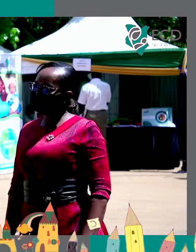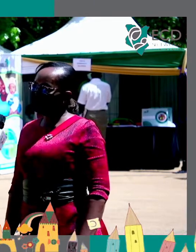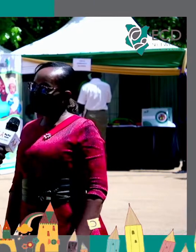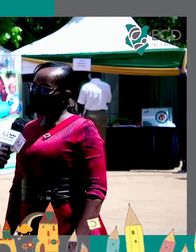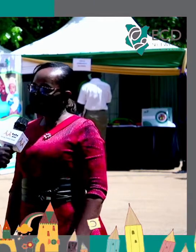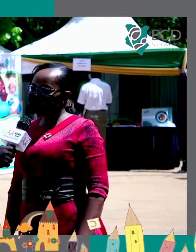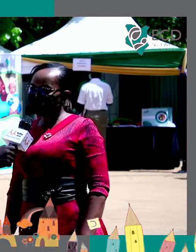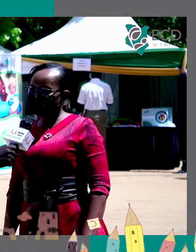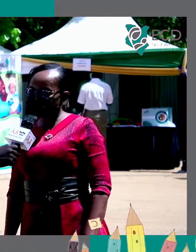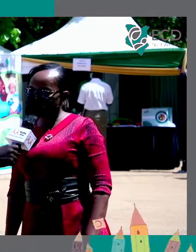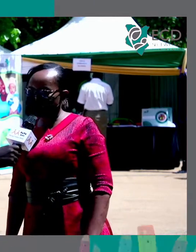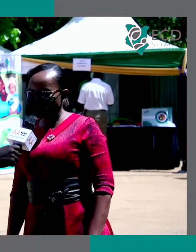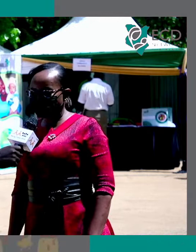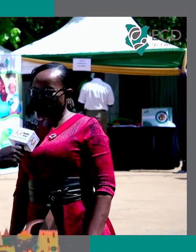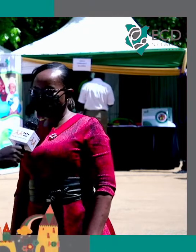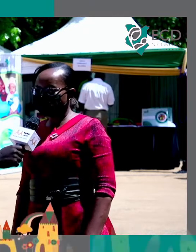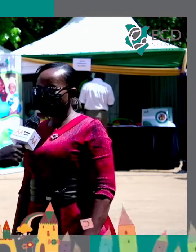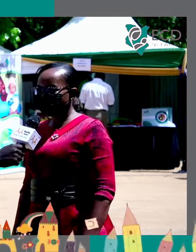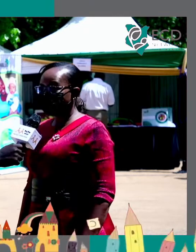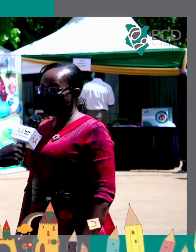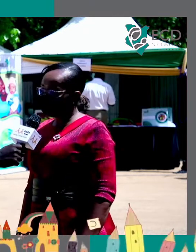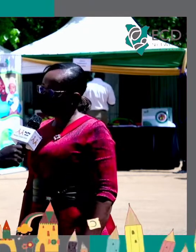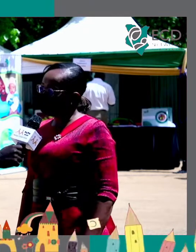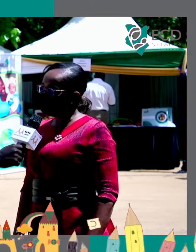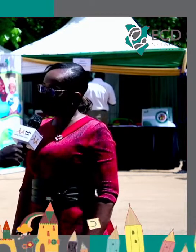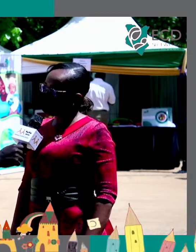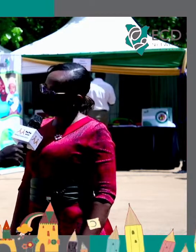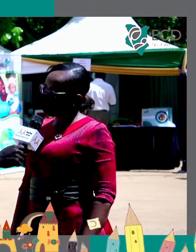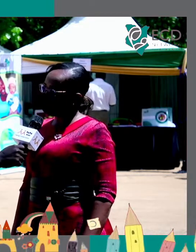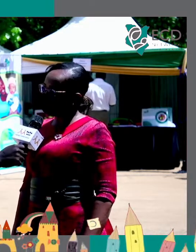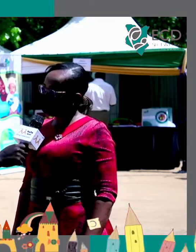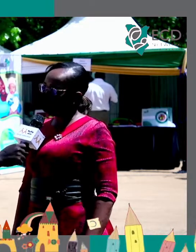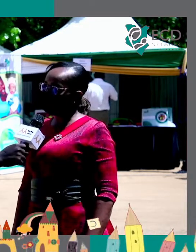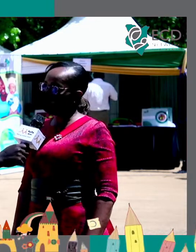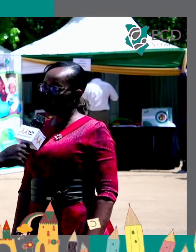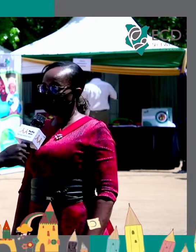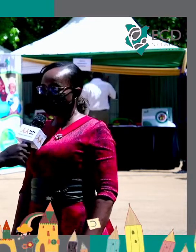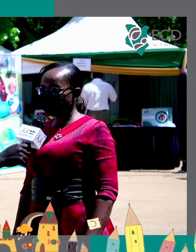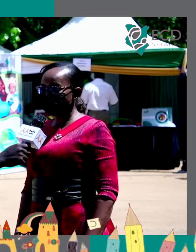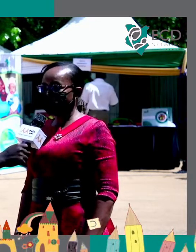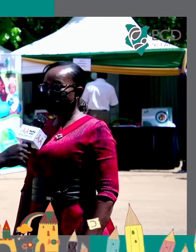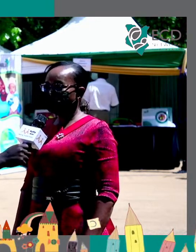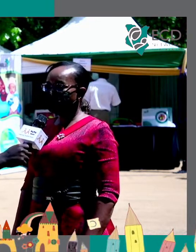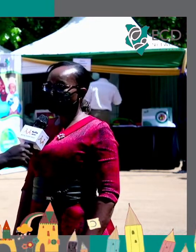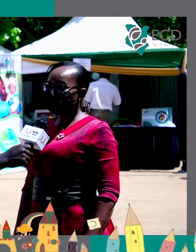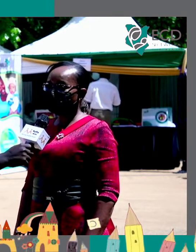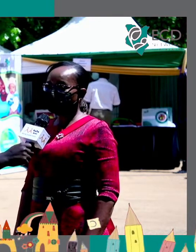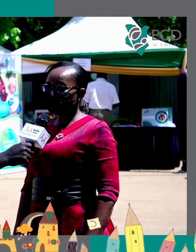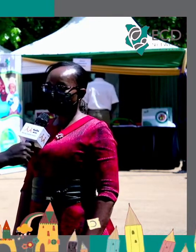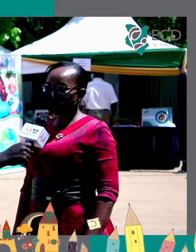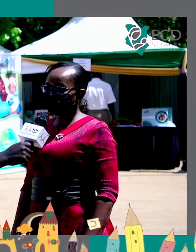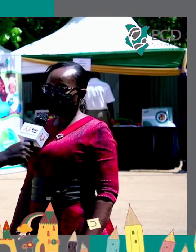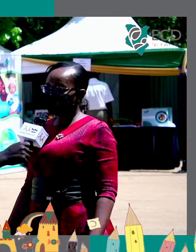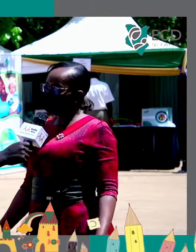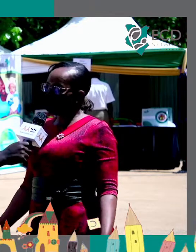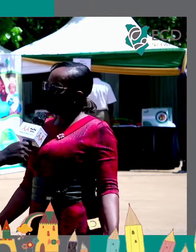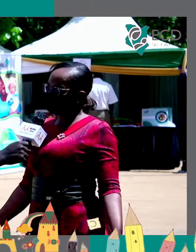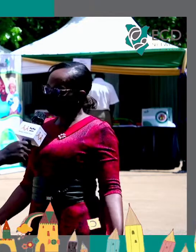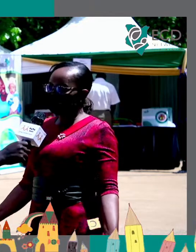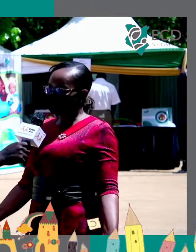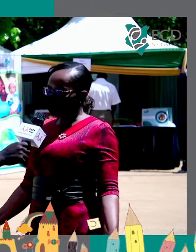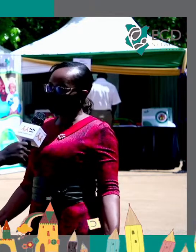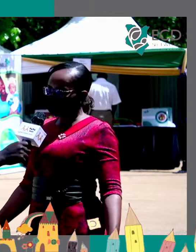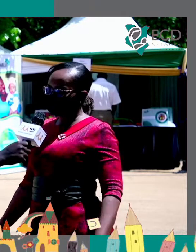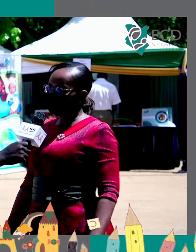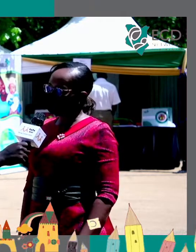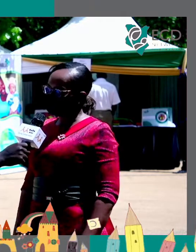consideration? So we did see initially a decline in attendance of children. They